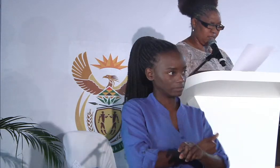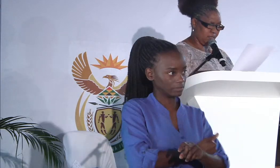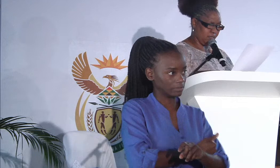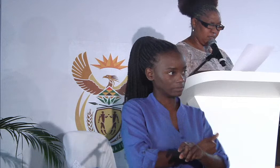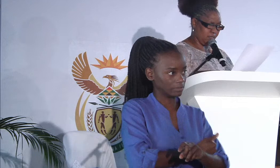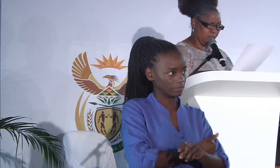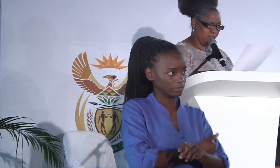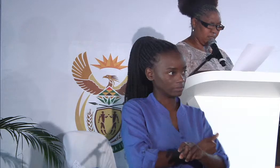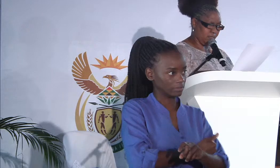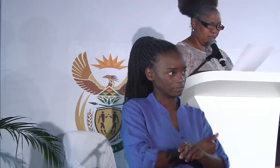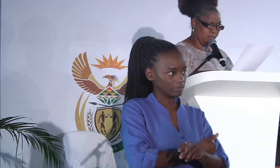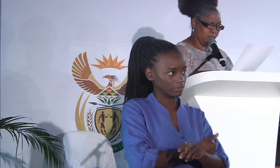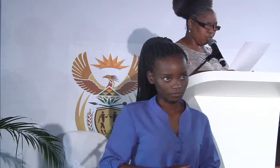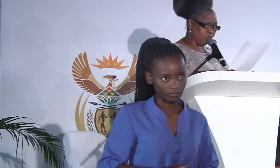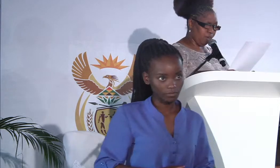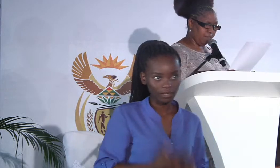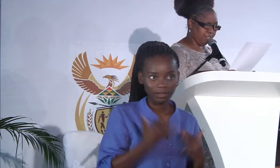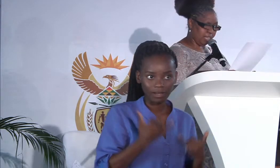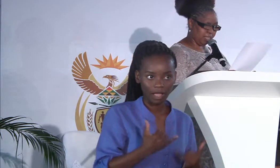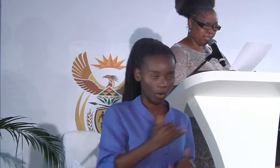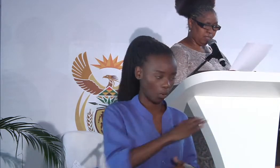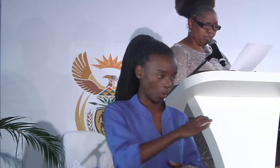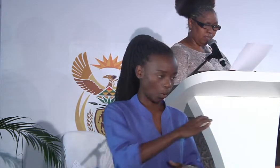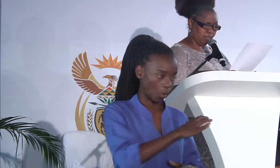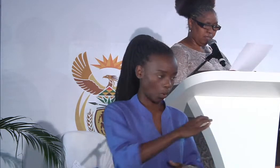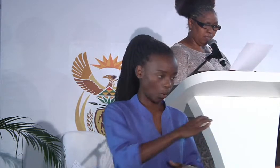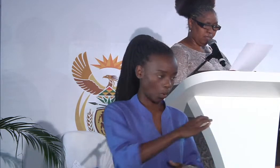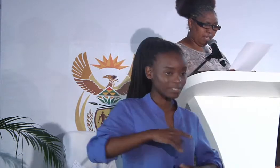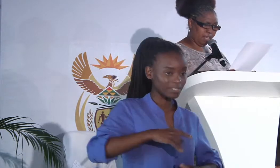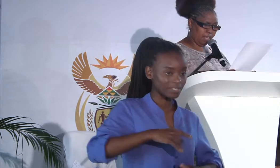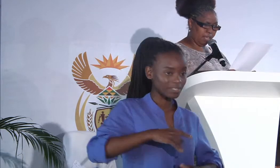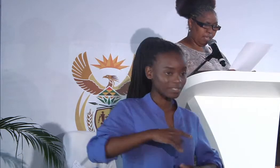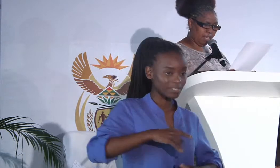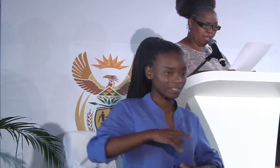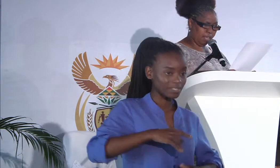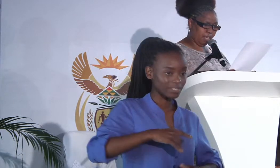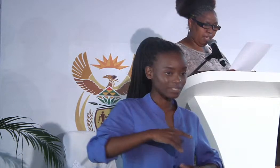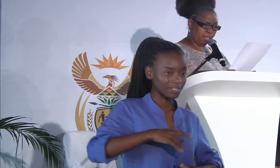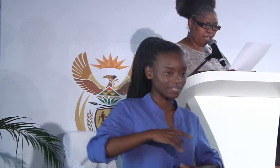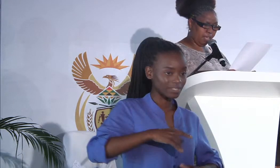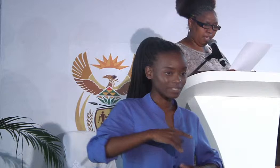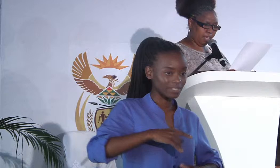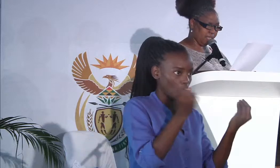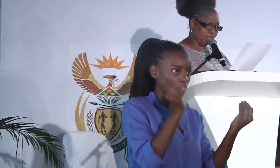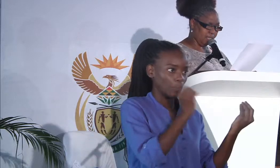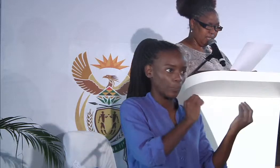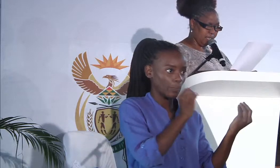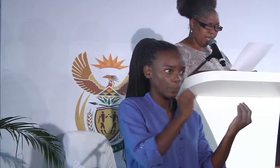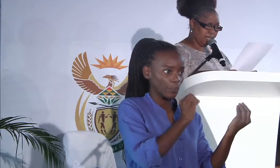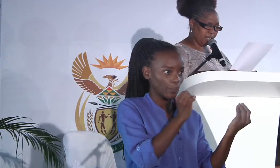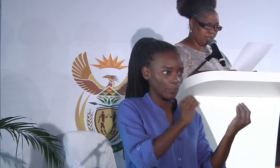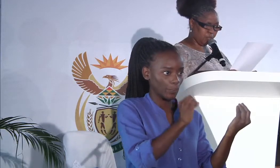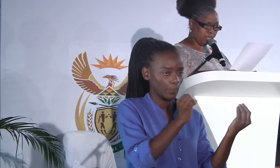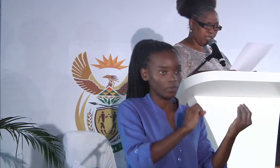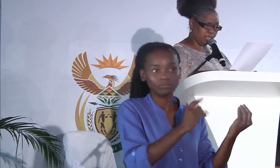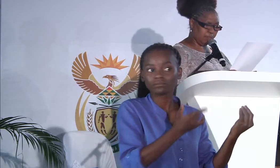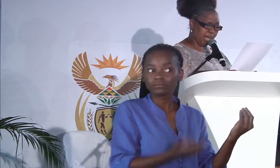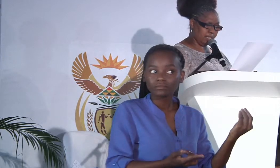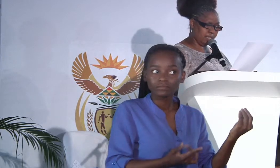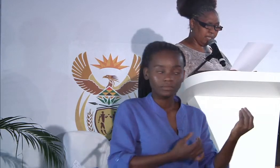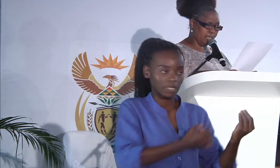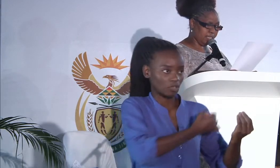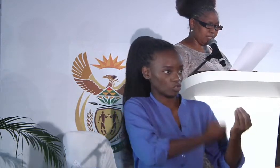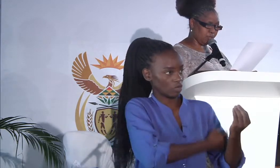The Commission has also found no evidence on the efficacy of criminalization and reducing the